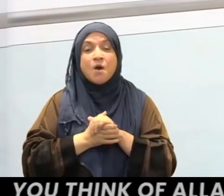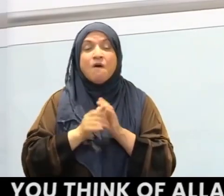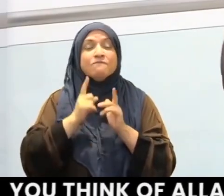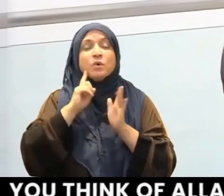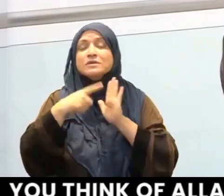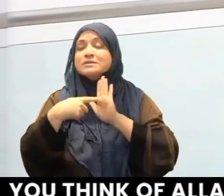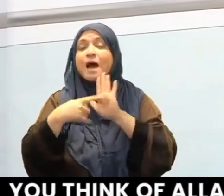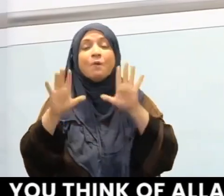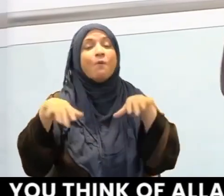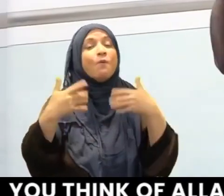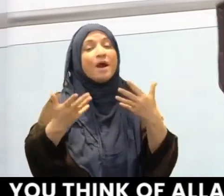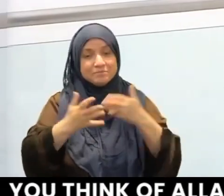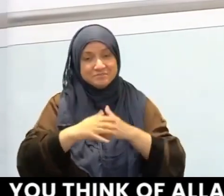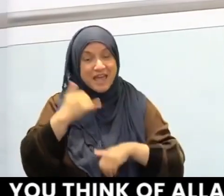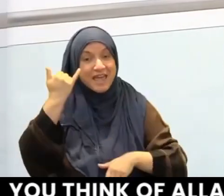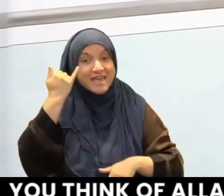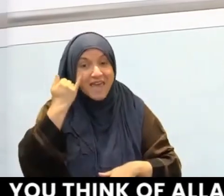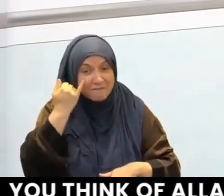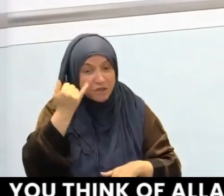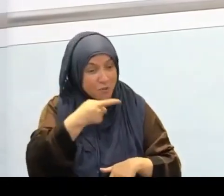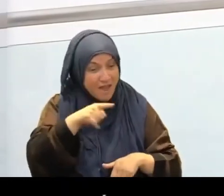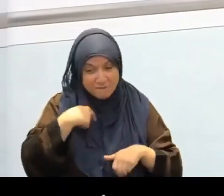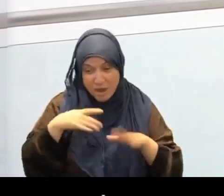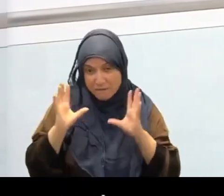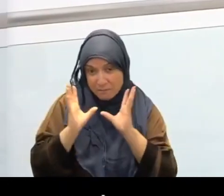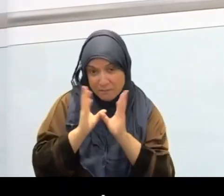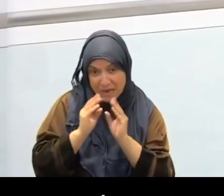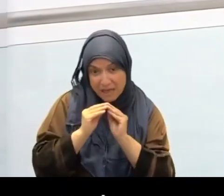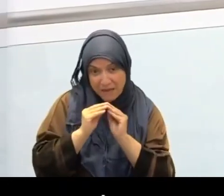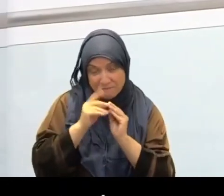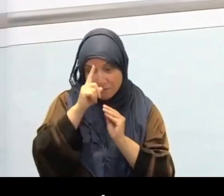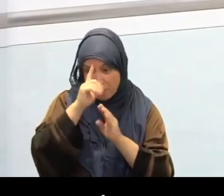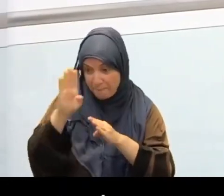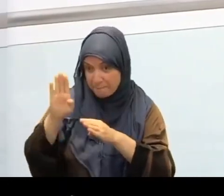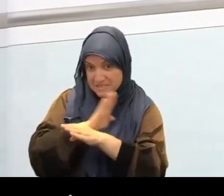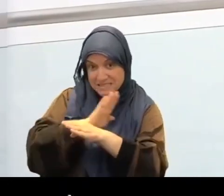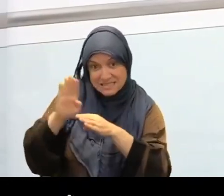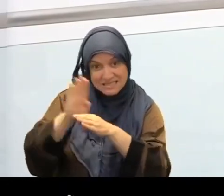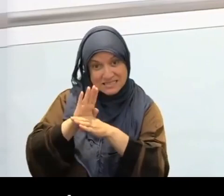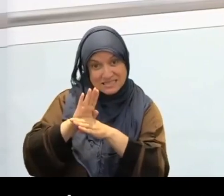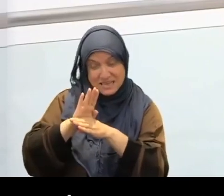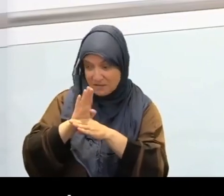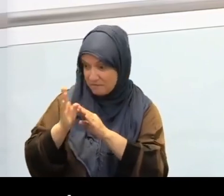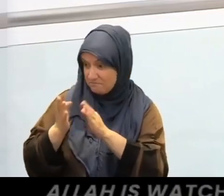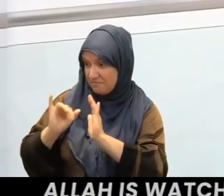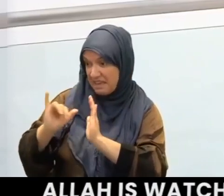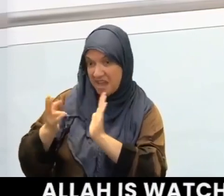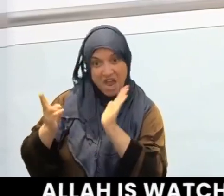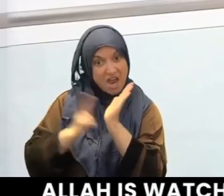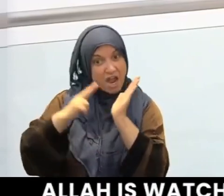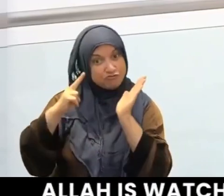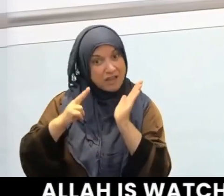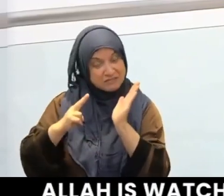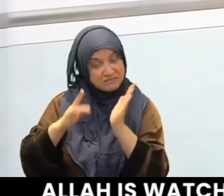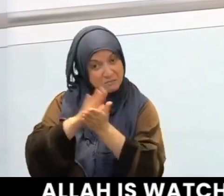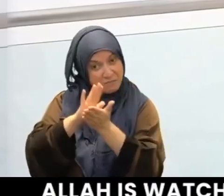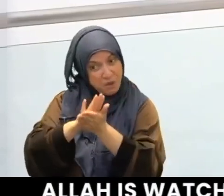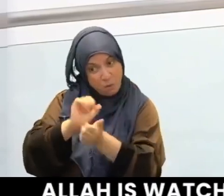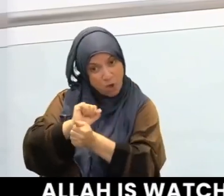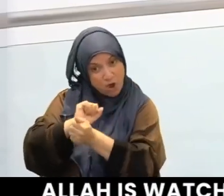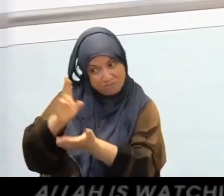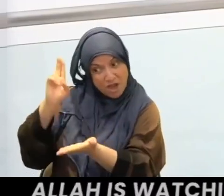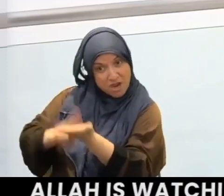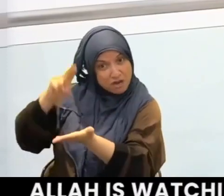conversation. You think of Allah's sight upon you, Allah is watching me, and I'm making this promise right now. I'm not going to break this promise. Allah is watching me, and I'm about to